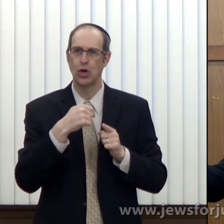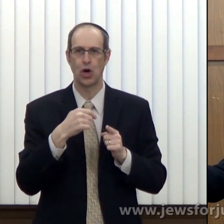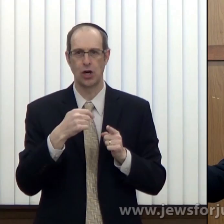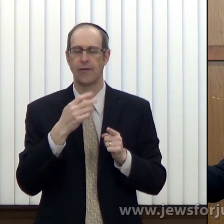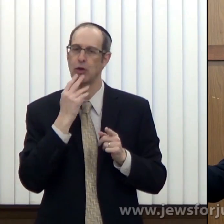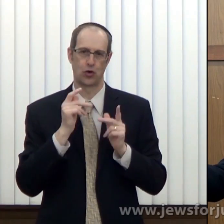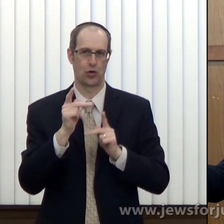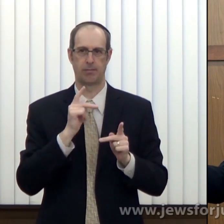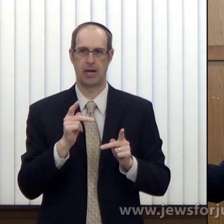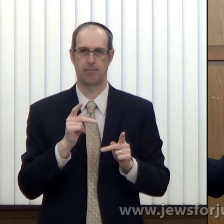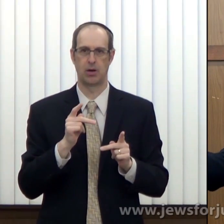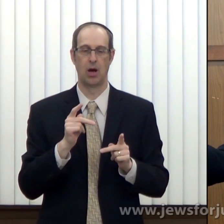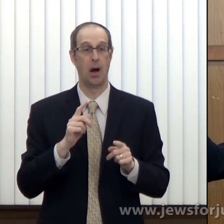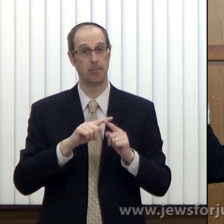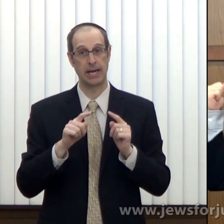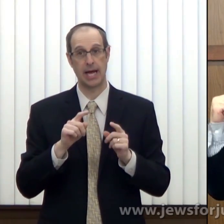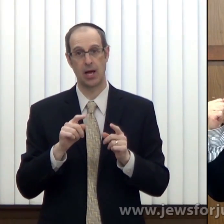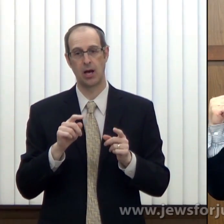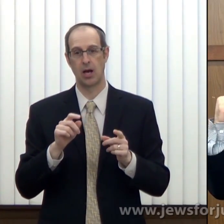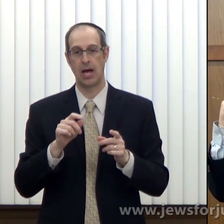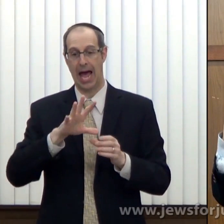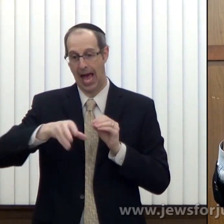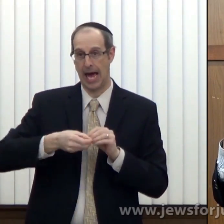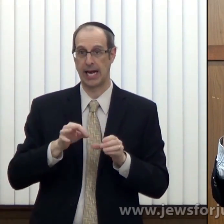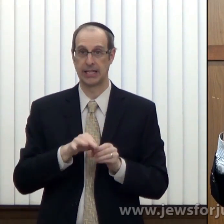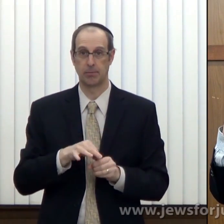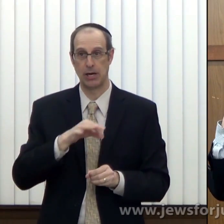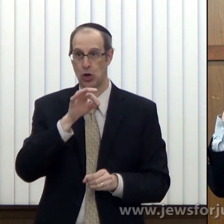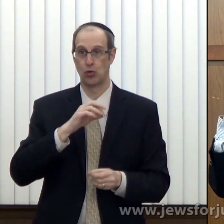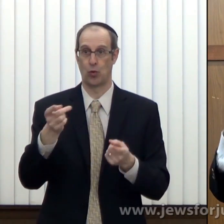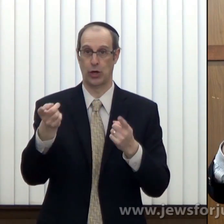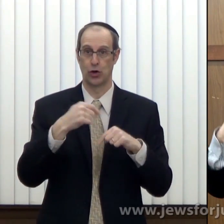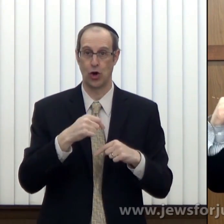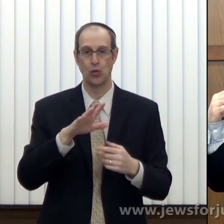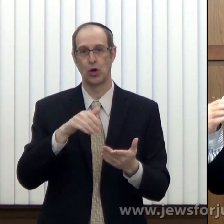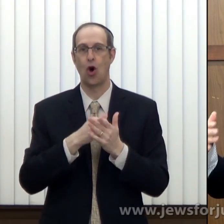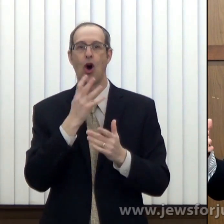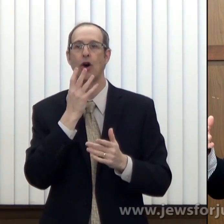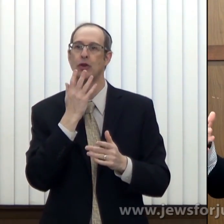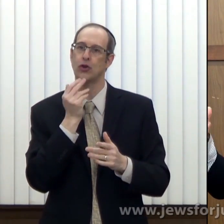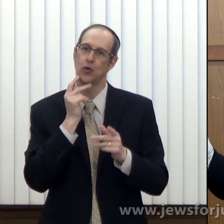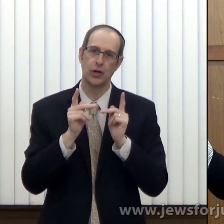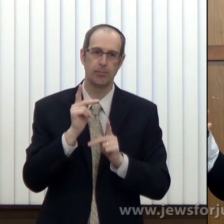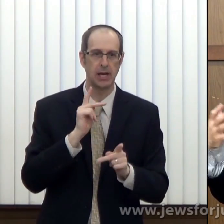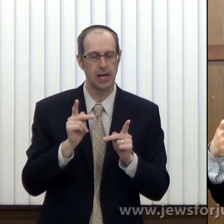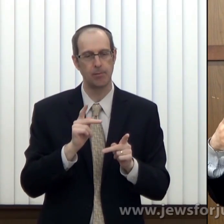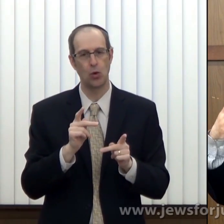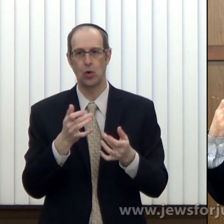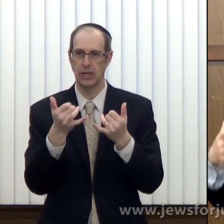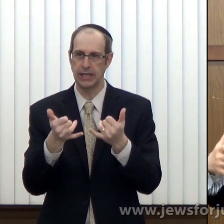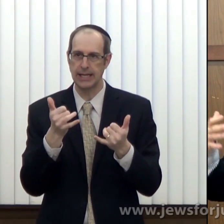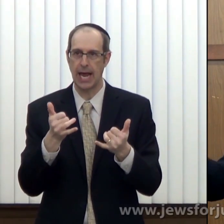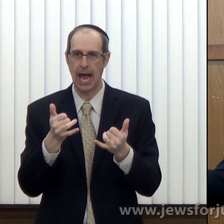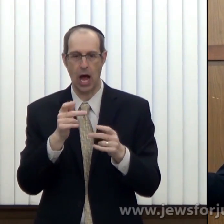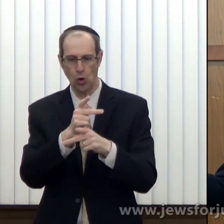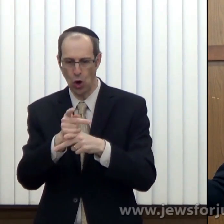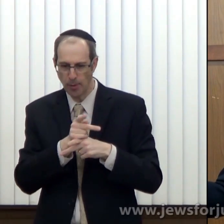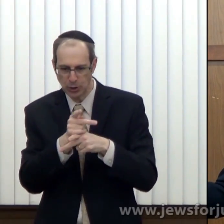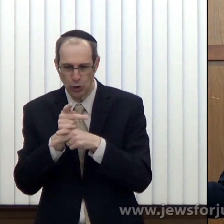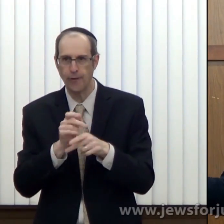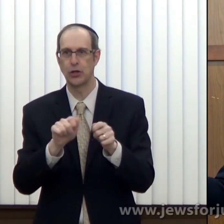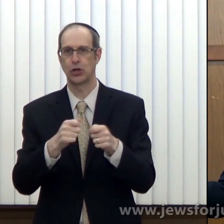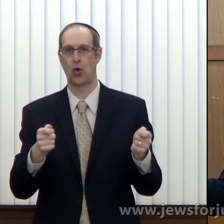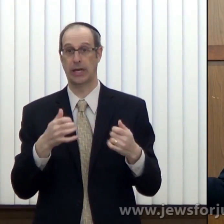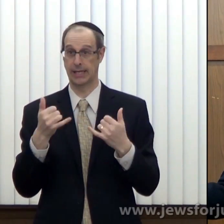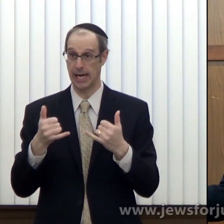Jewish people, it will be a spiritual return where all the Jewish people will now observe the Torah.